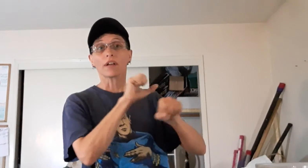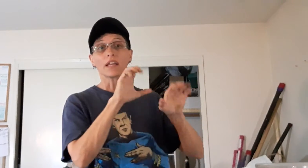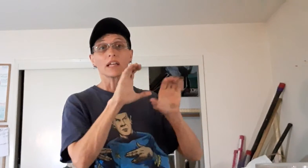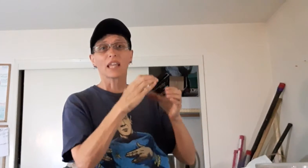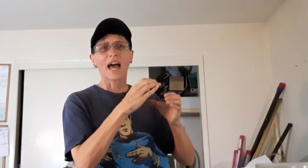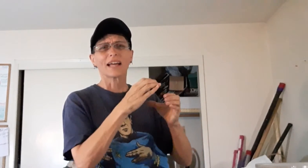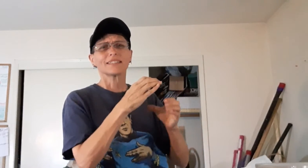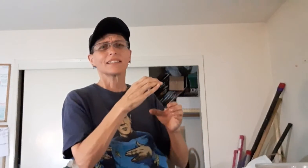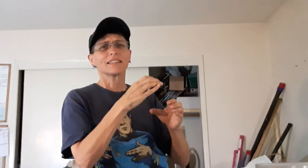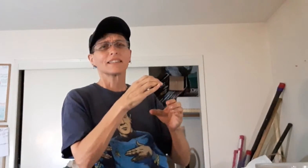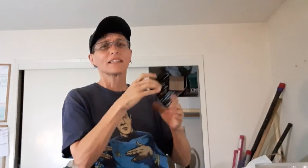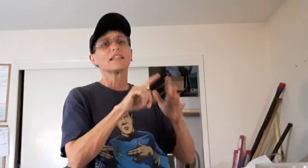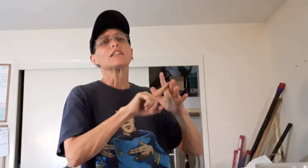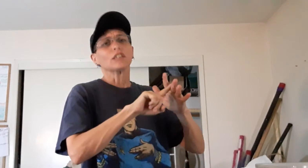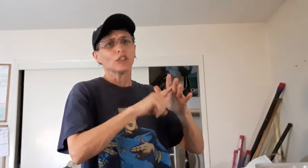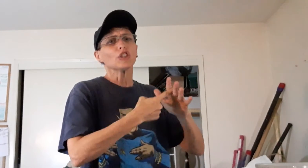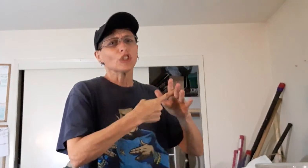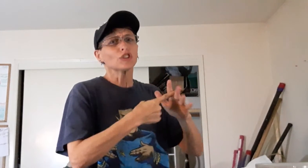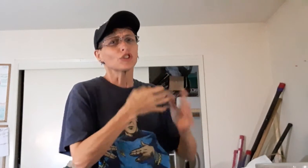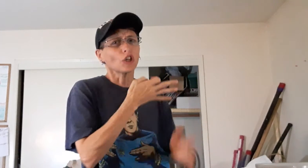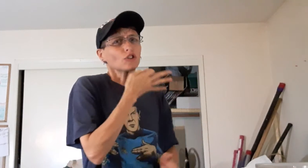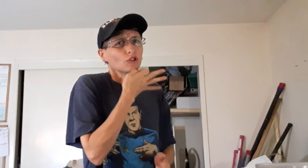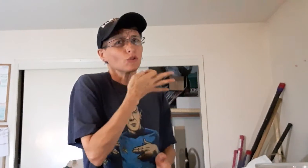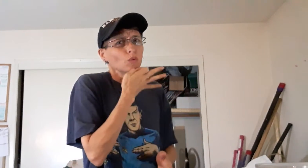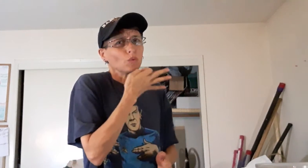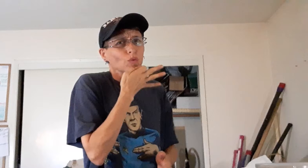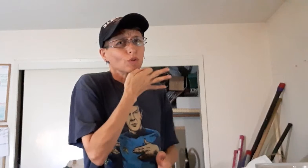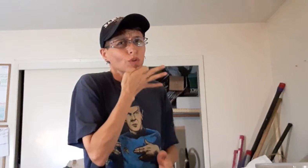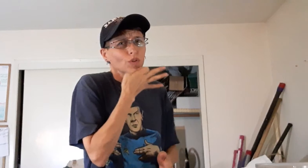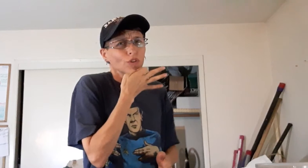Metalworking class starts soon.